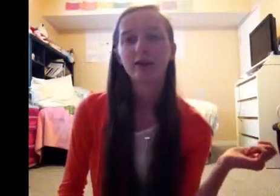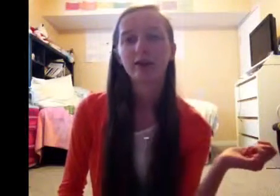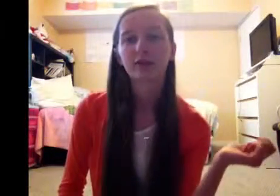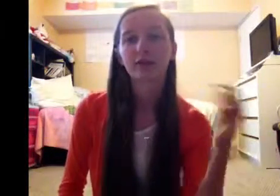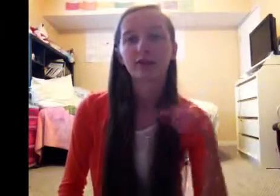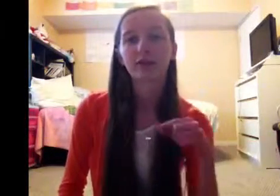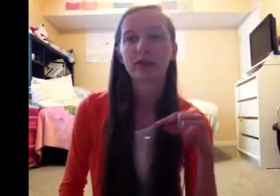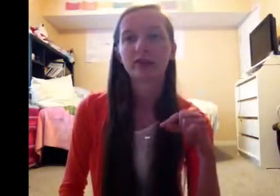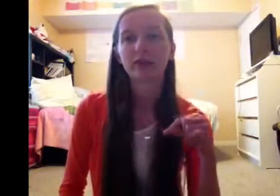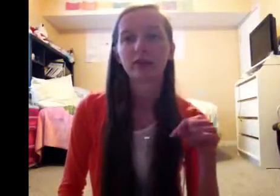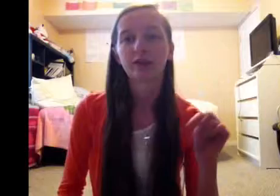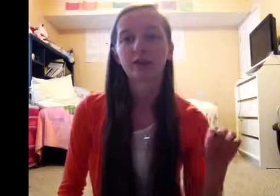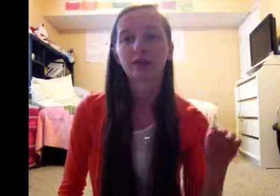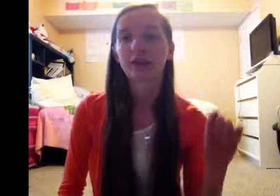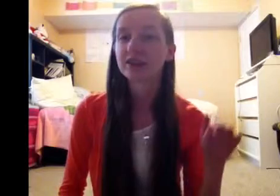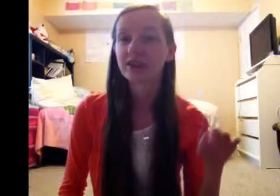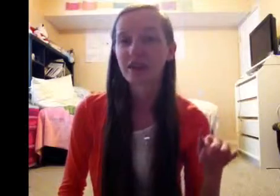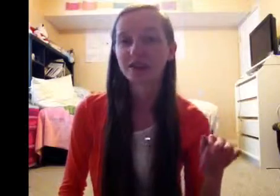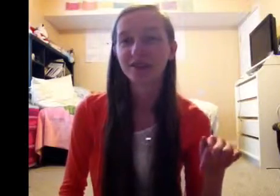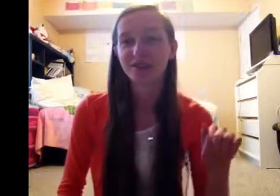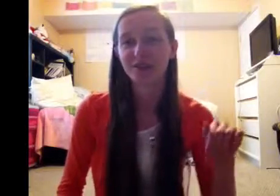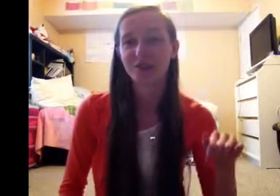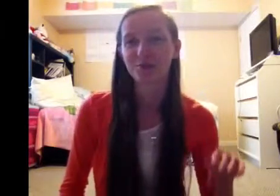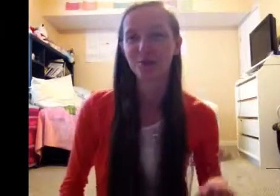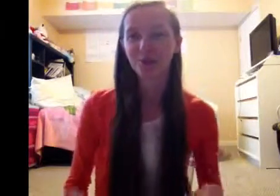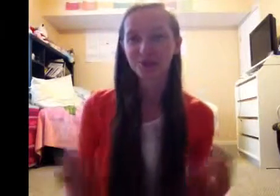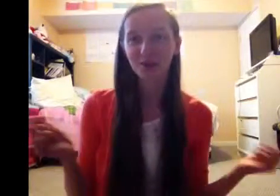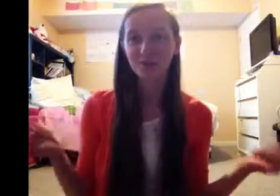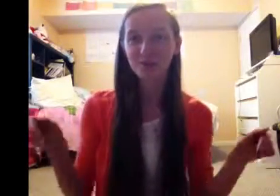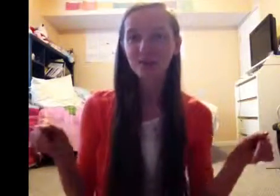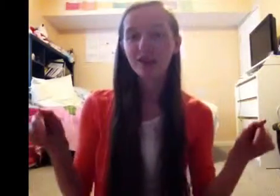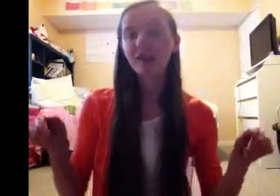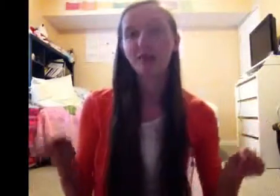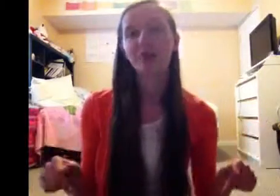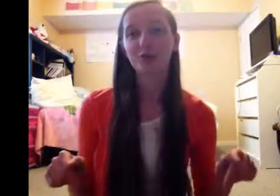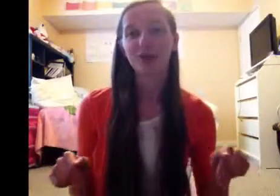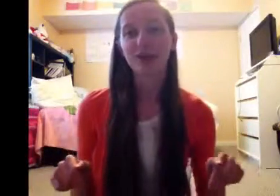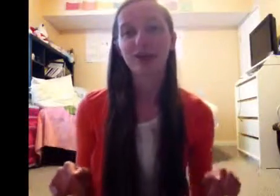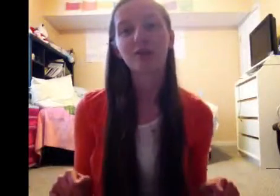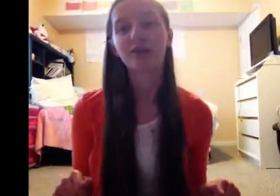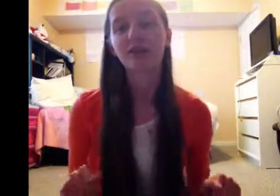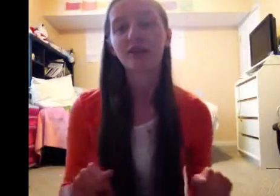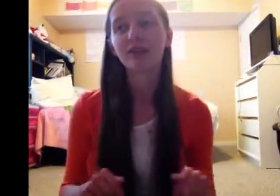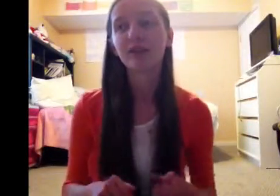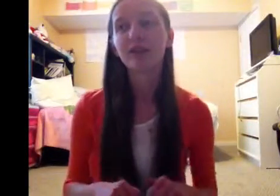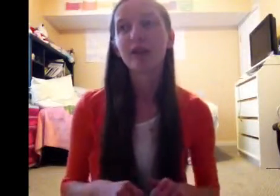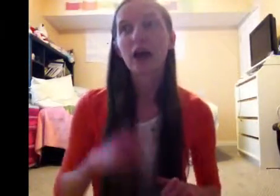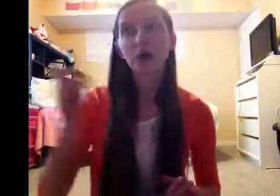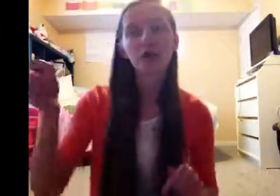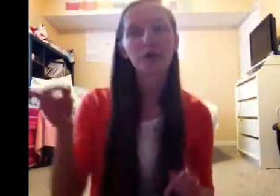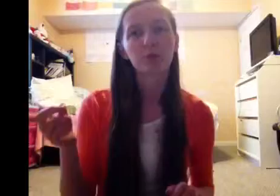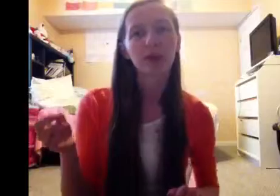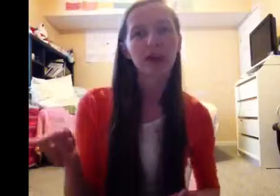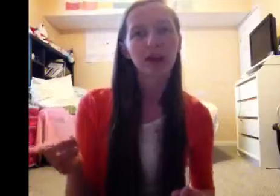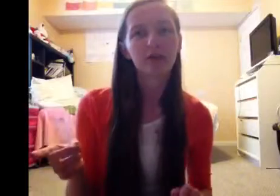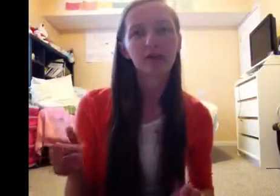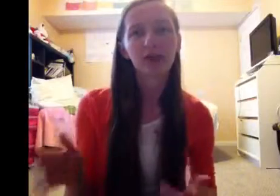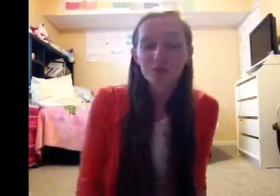I'll leave a link to that in the description box, so you can go check that out. And then I also used a book I have, so